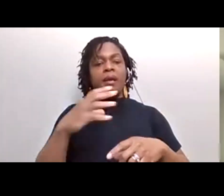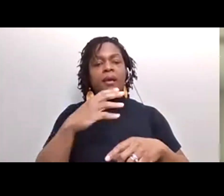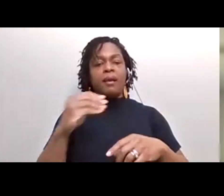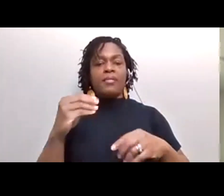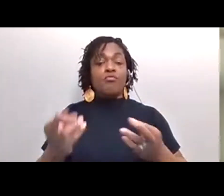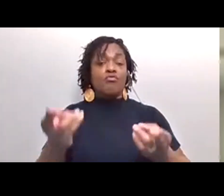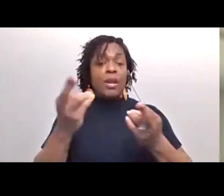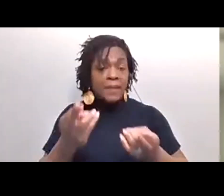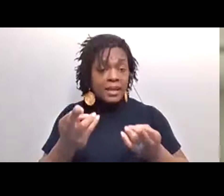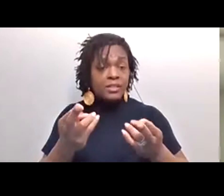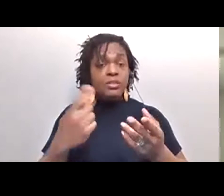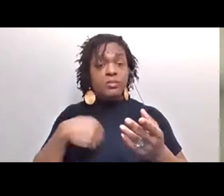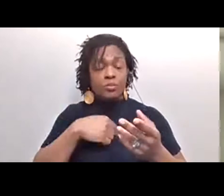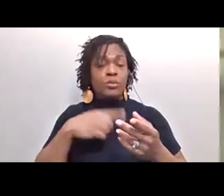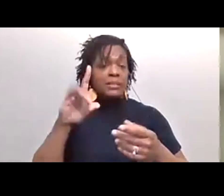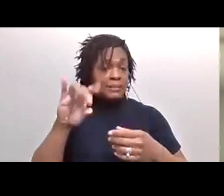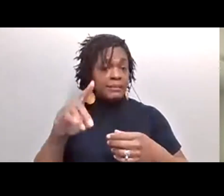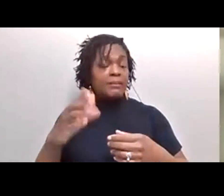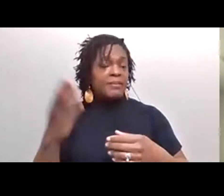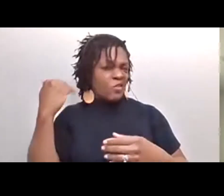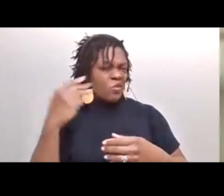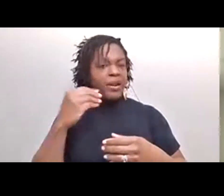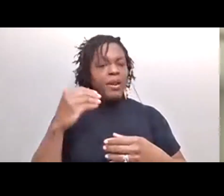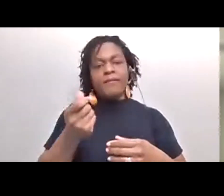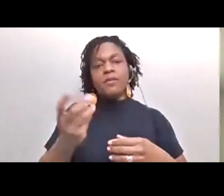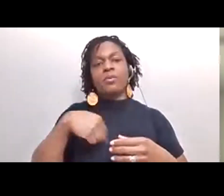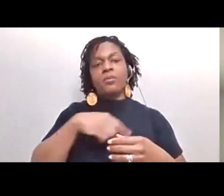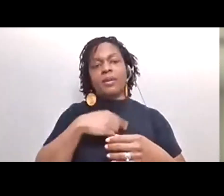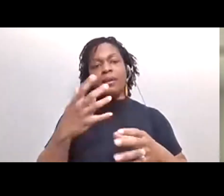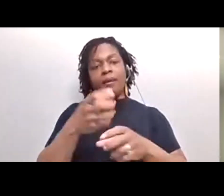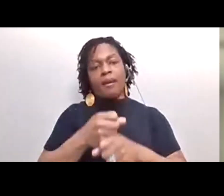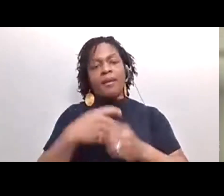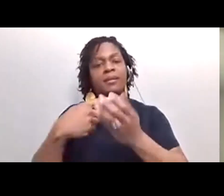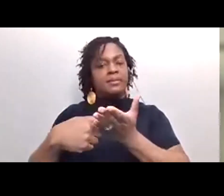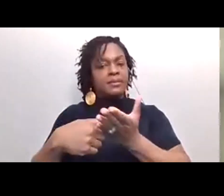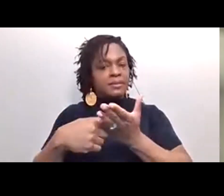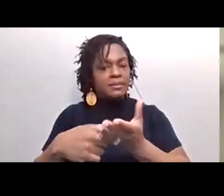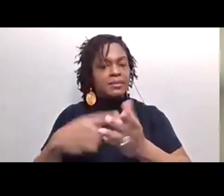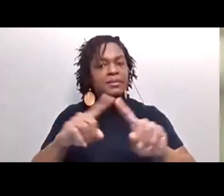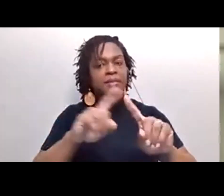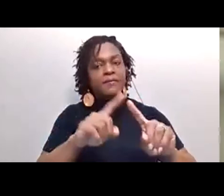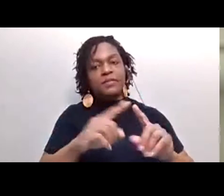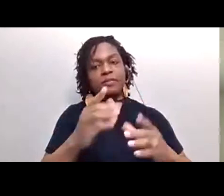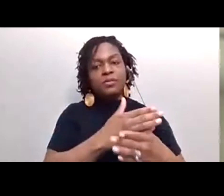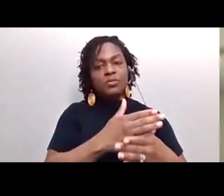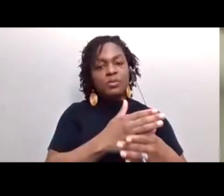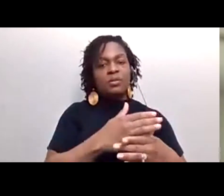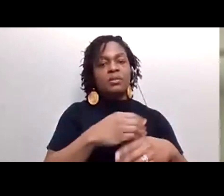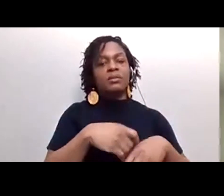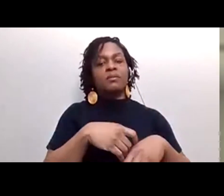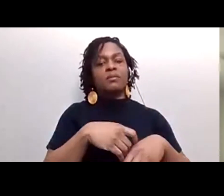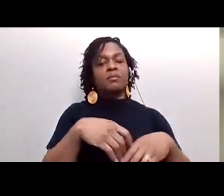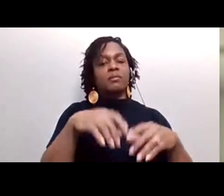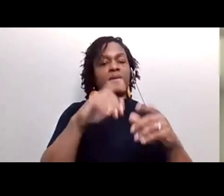recommendation we made previously and the feedback we got from it. We discussed the differences between recommendations